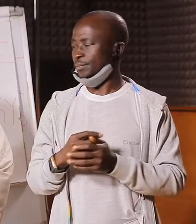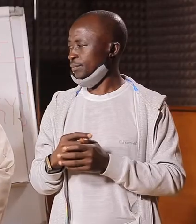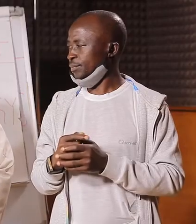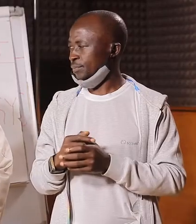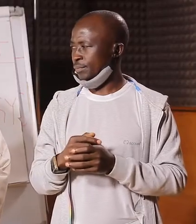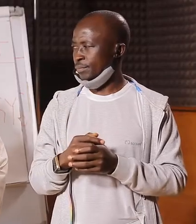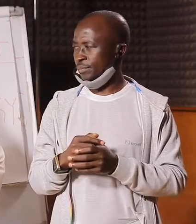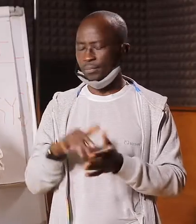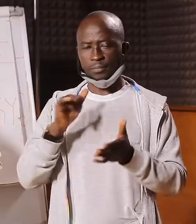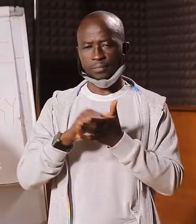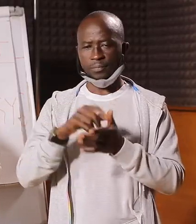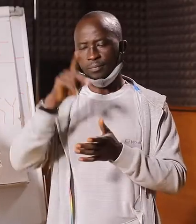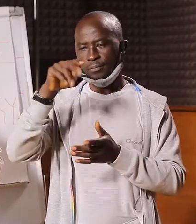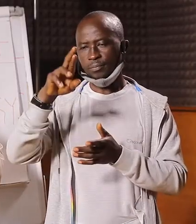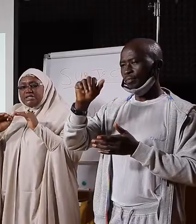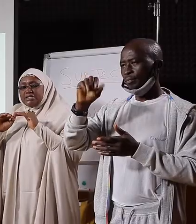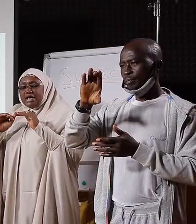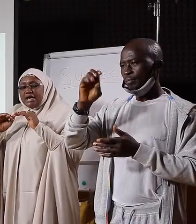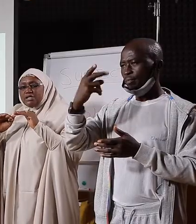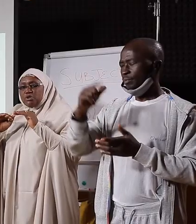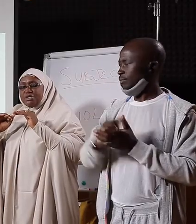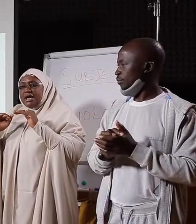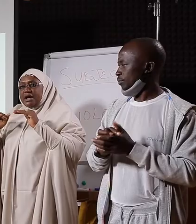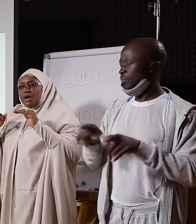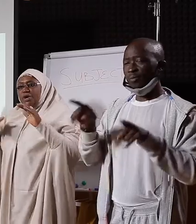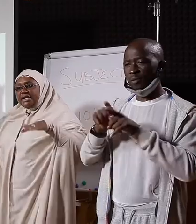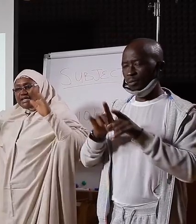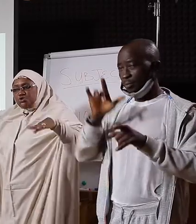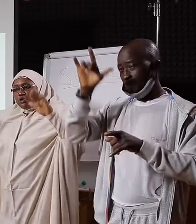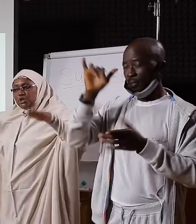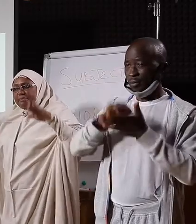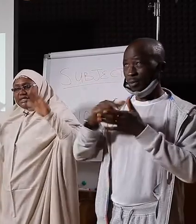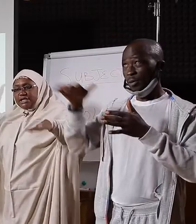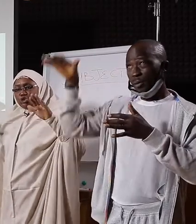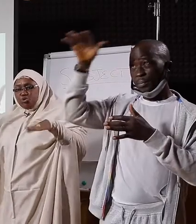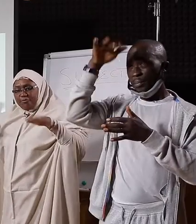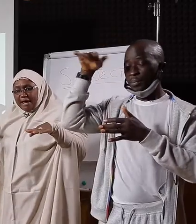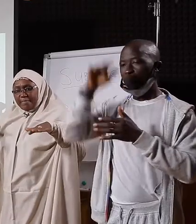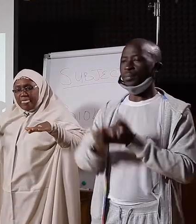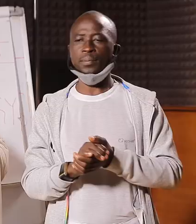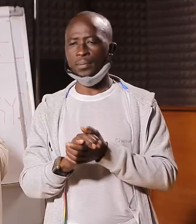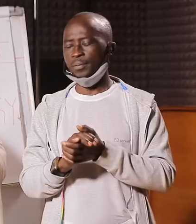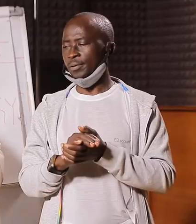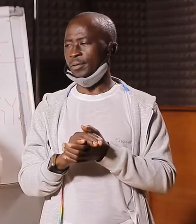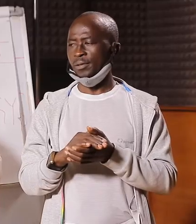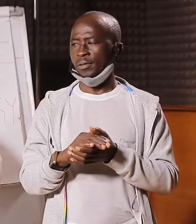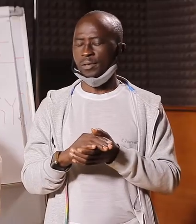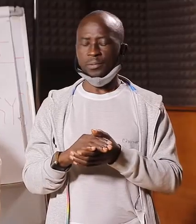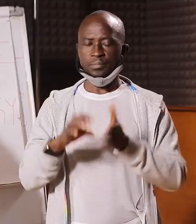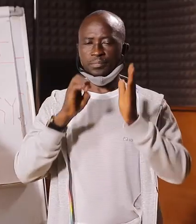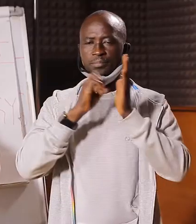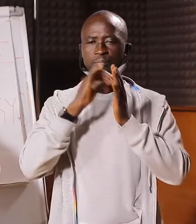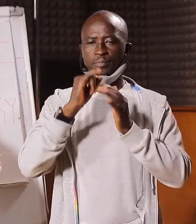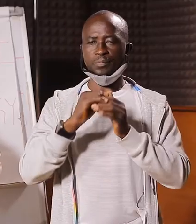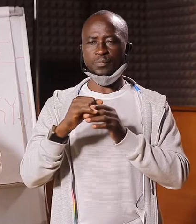that parachute or pappus, it is something, a wing-like structure that makes it to fly. An example